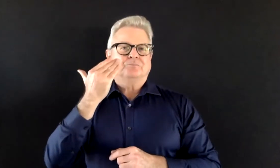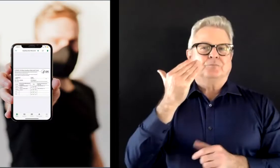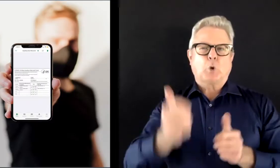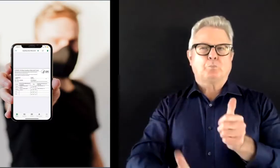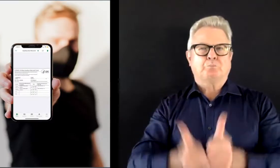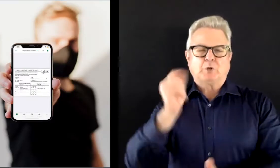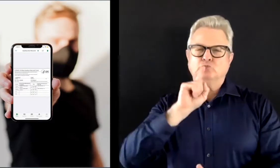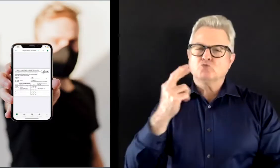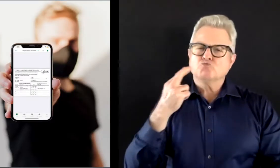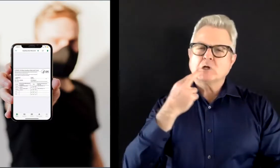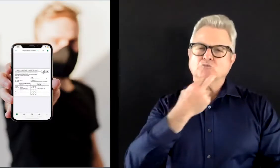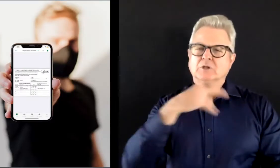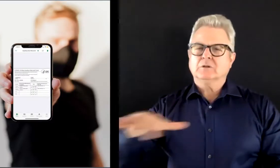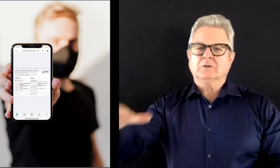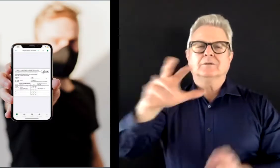Also,